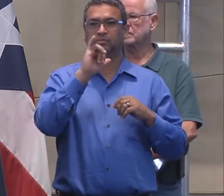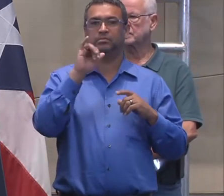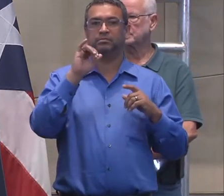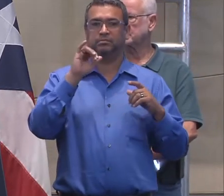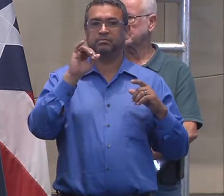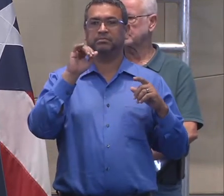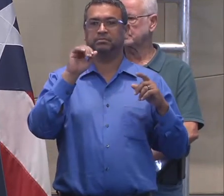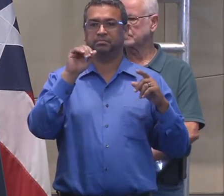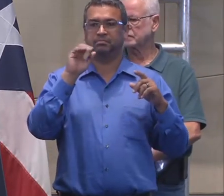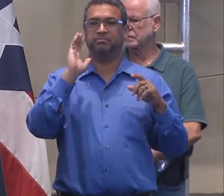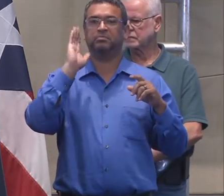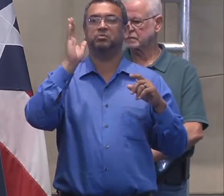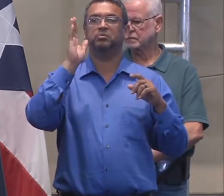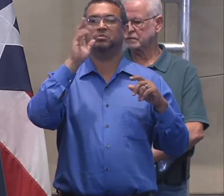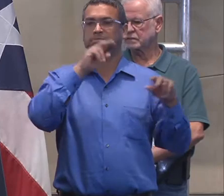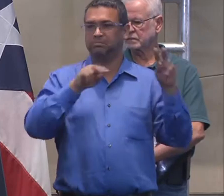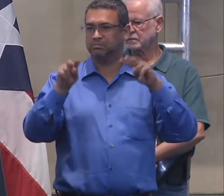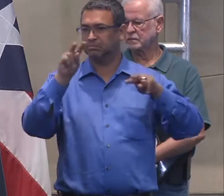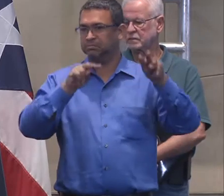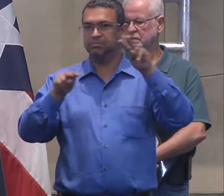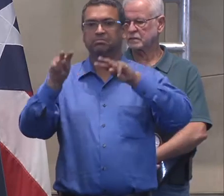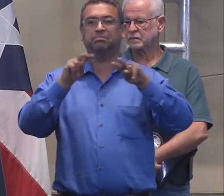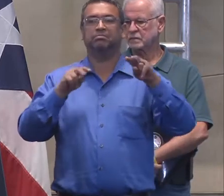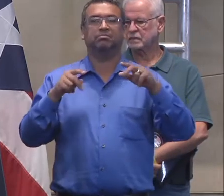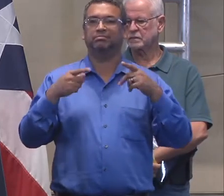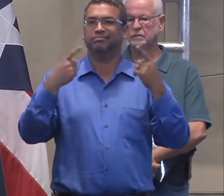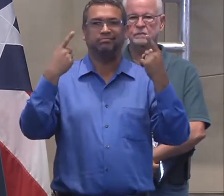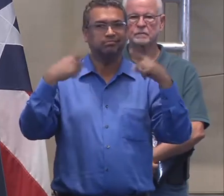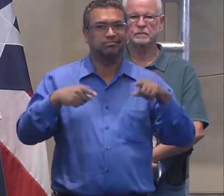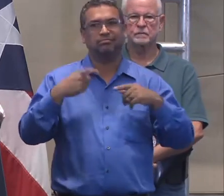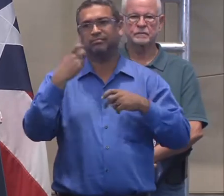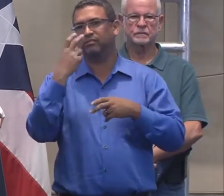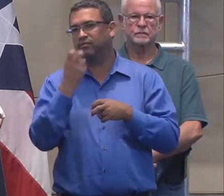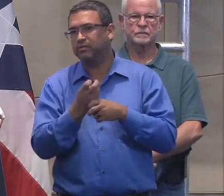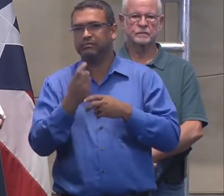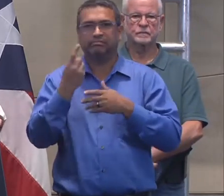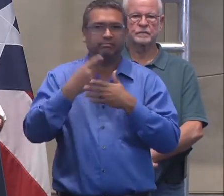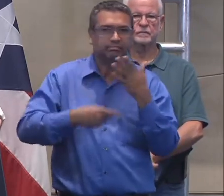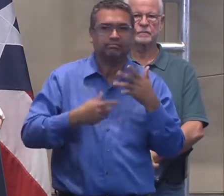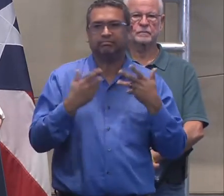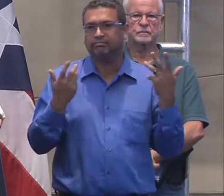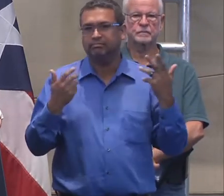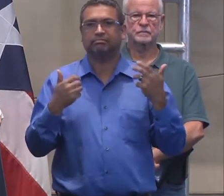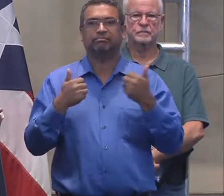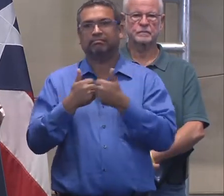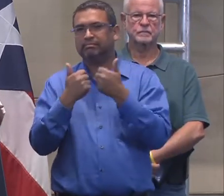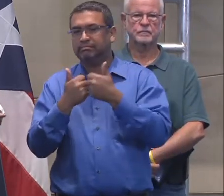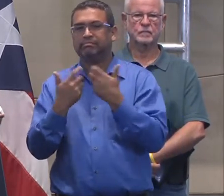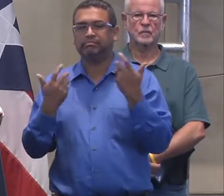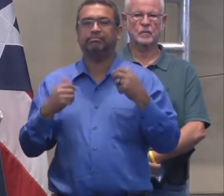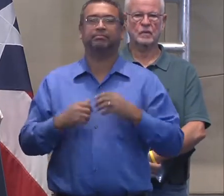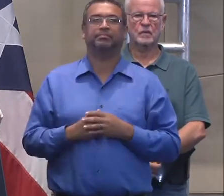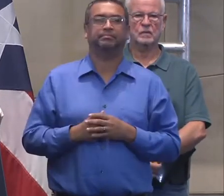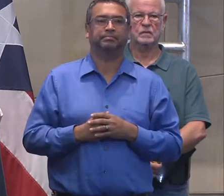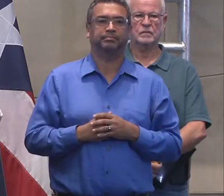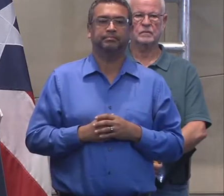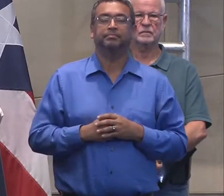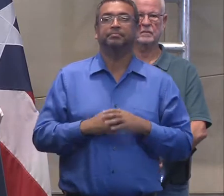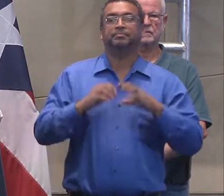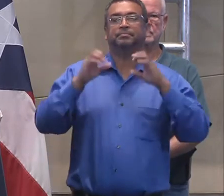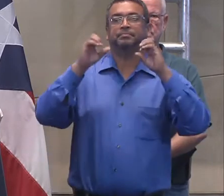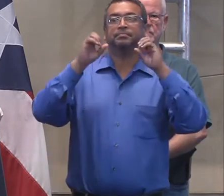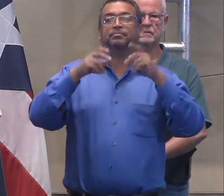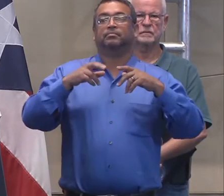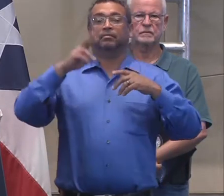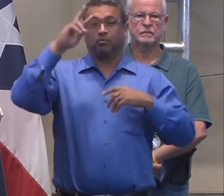the challenges in Puerto Rico. So those were, you know, that was the visit with the Vice President.